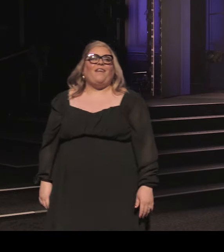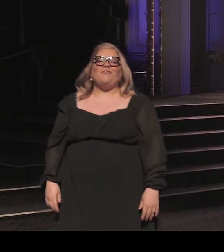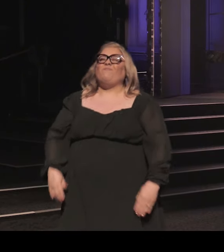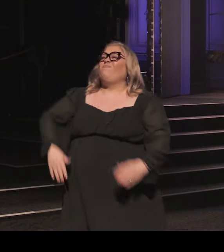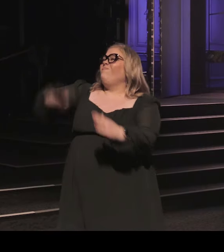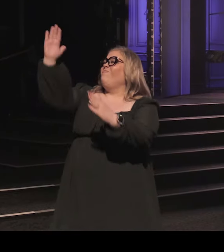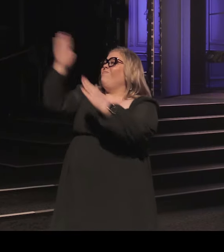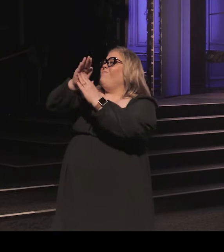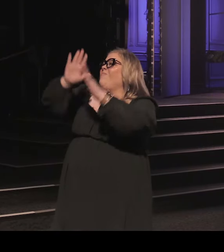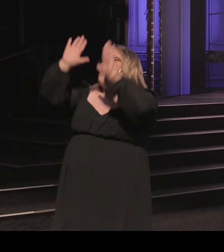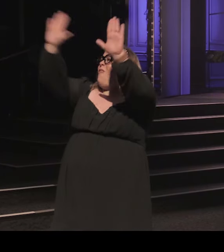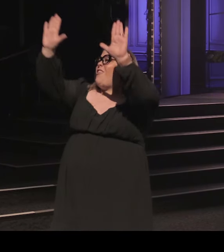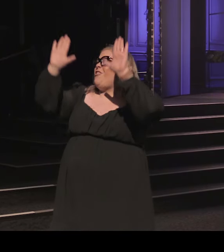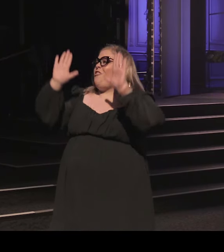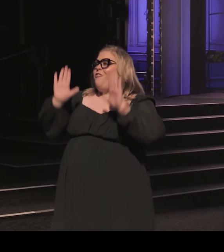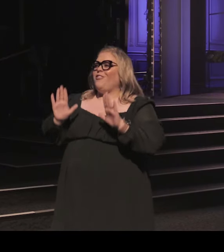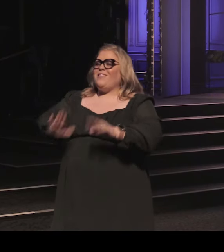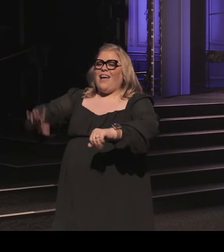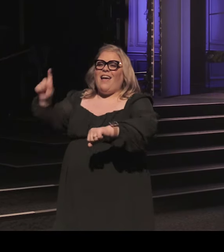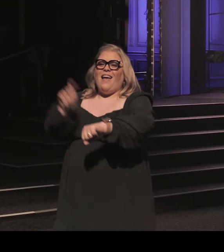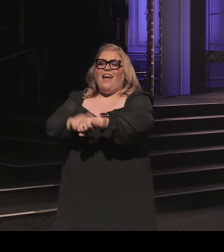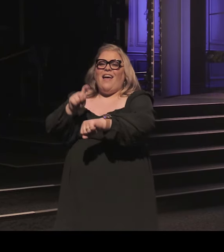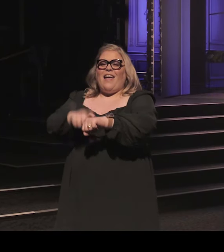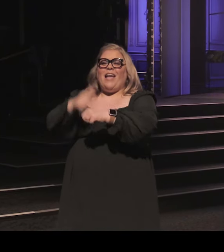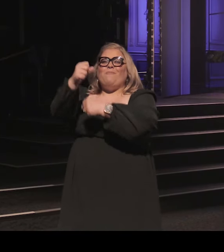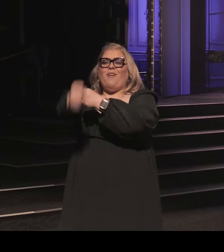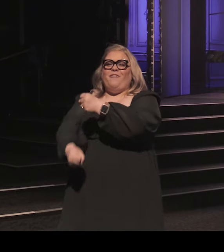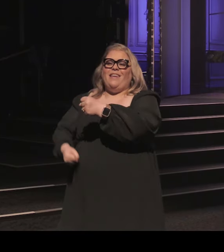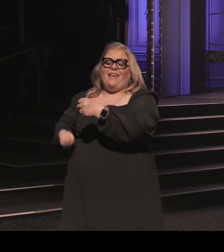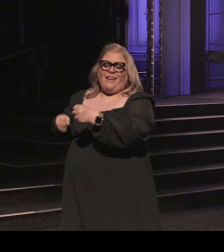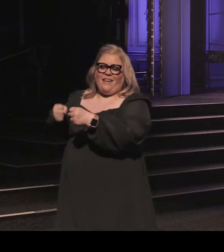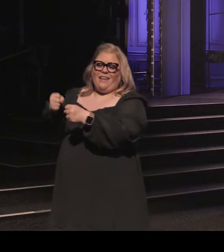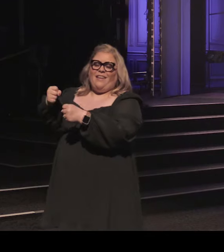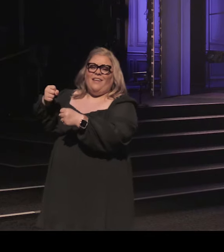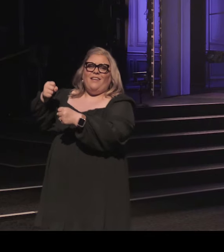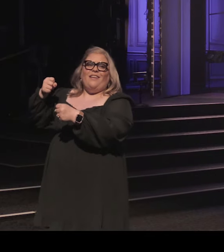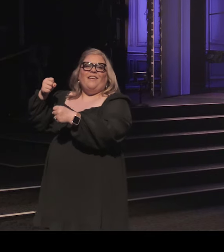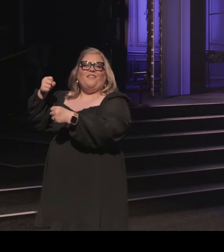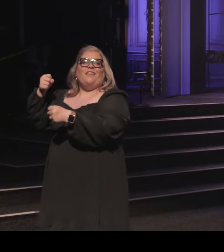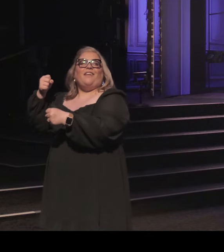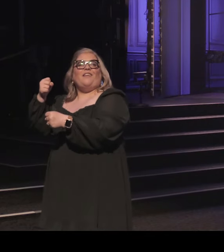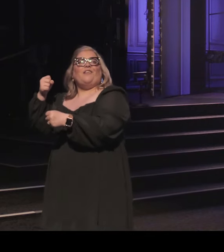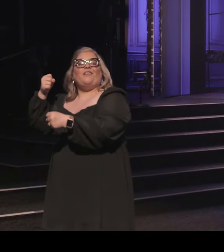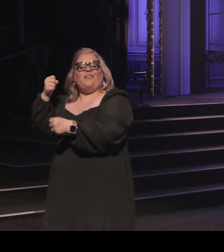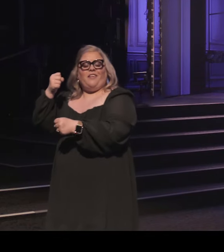It's the most wonderful time of the year.